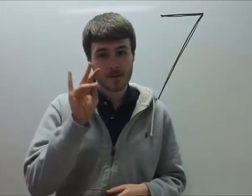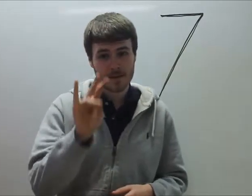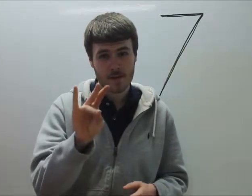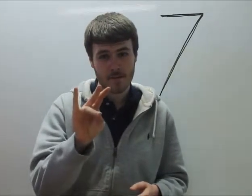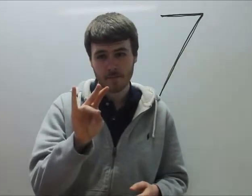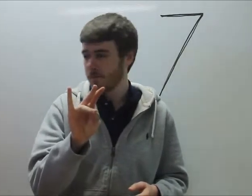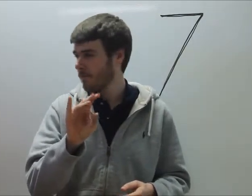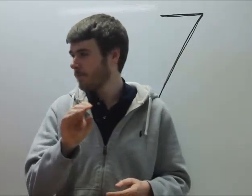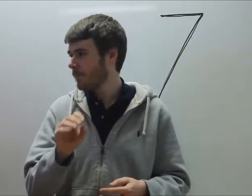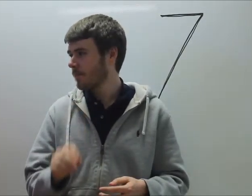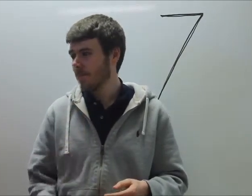7.